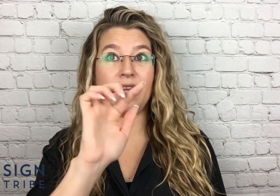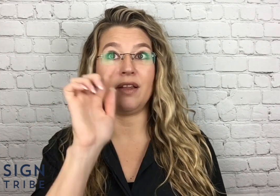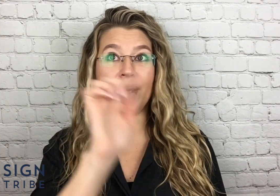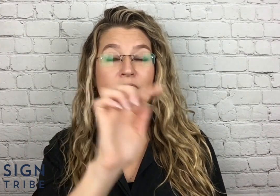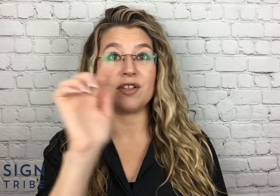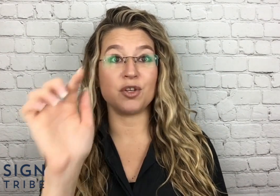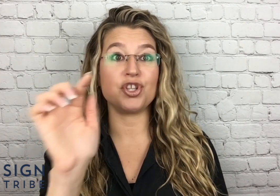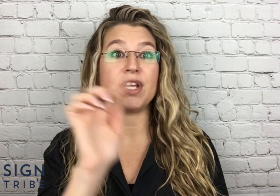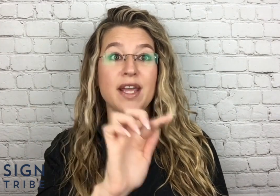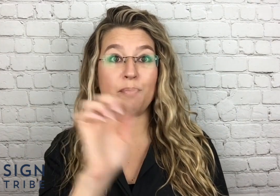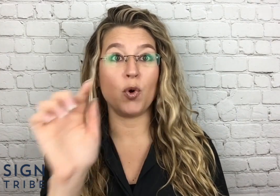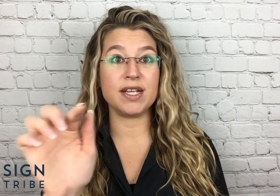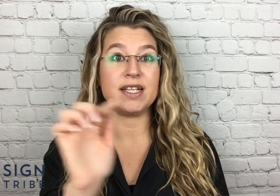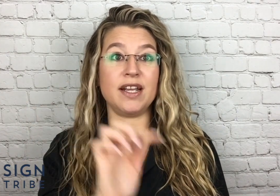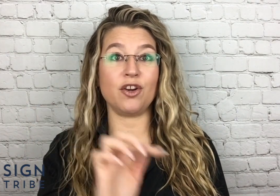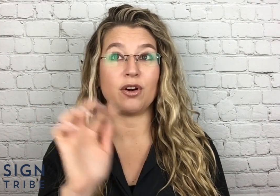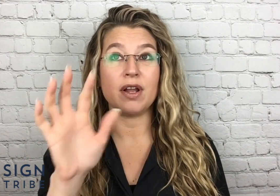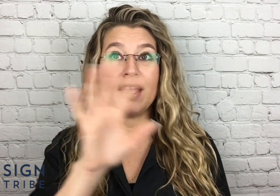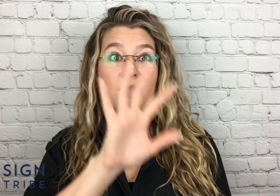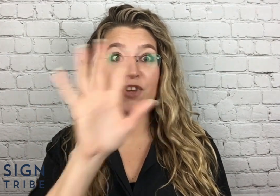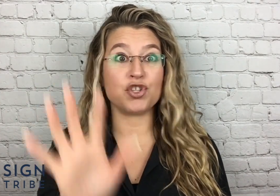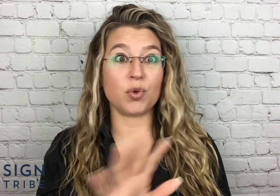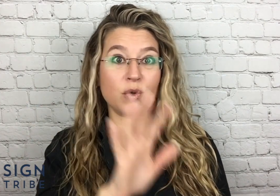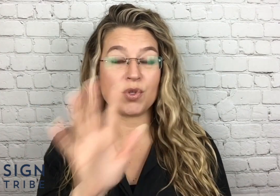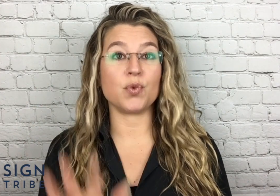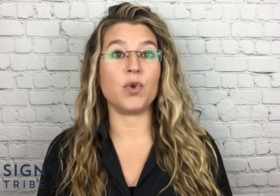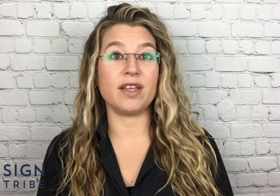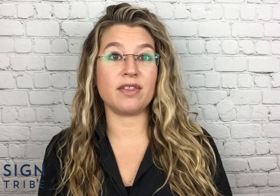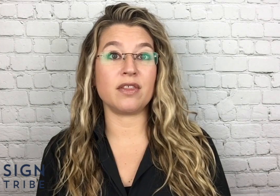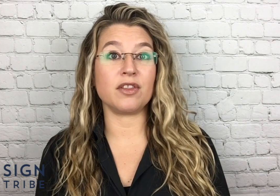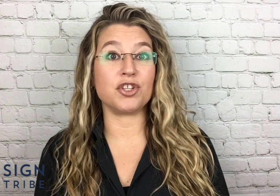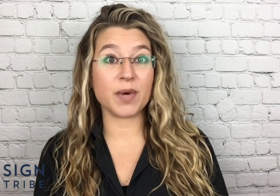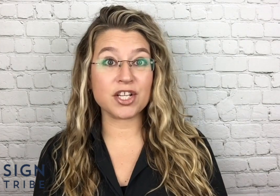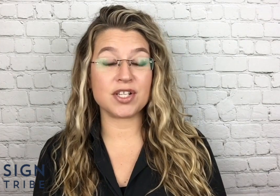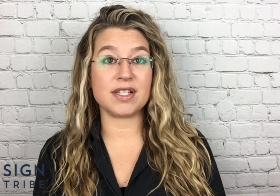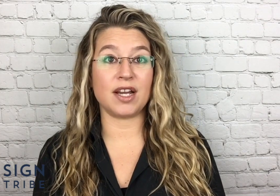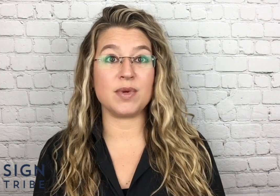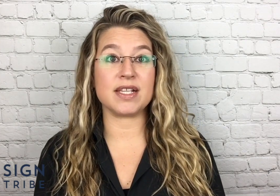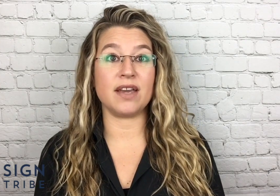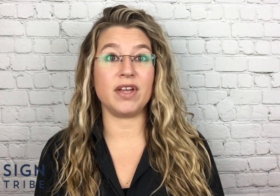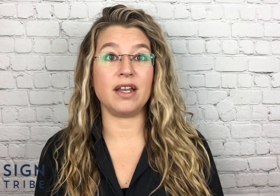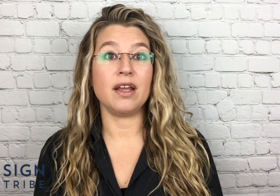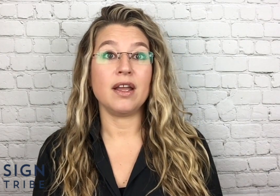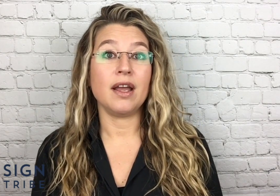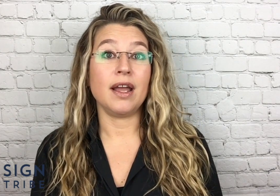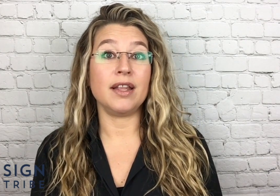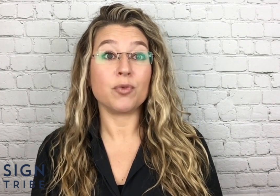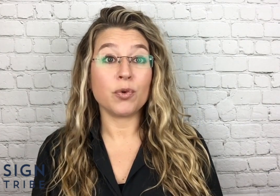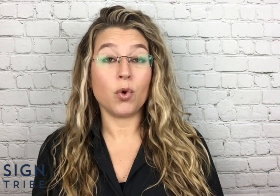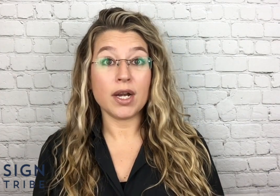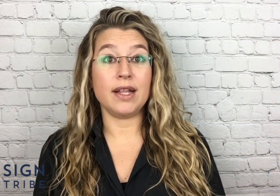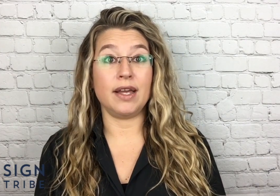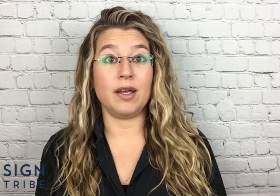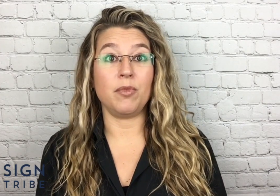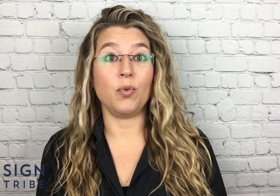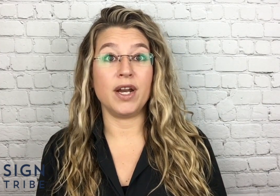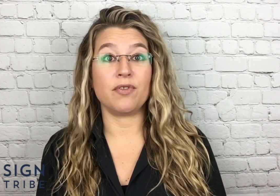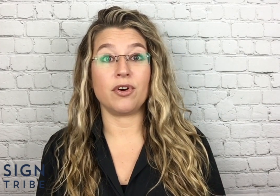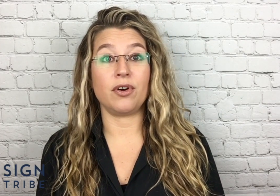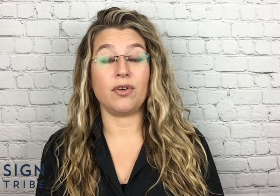like associate pointing or visuals with the directions that I was given, and then rewarding them whenever they